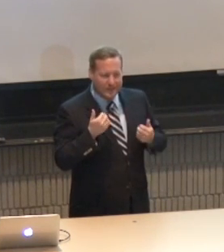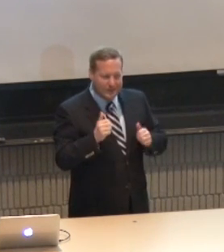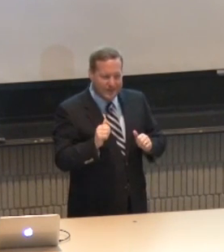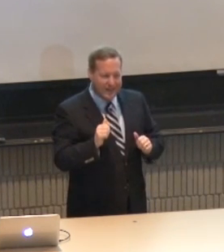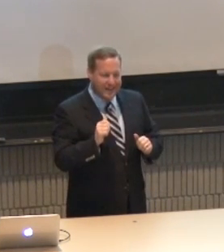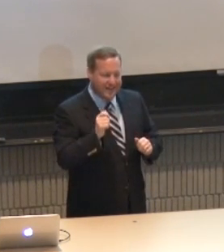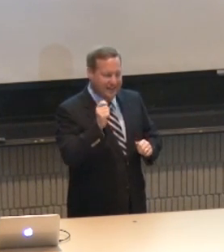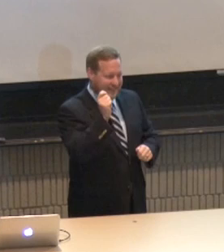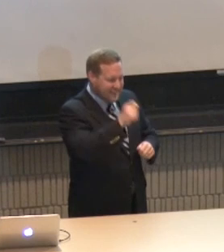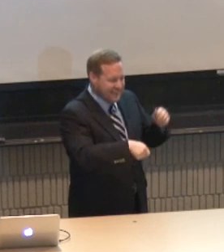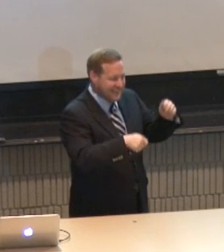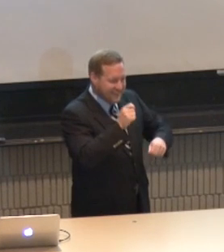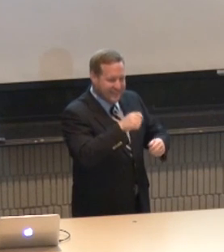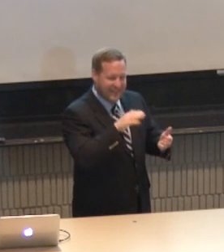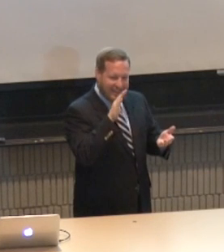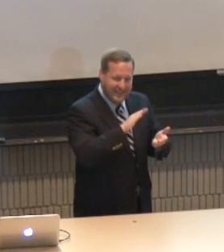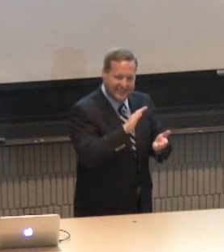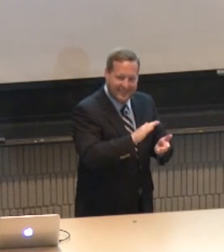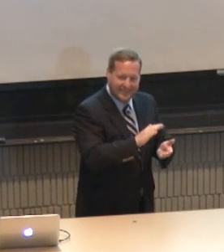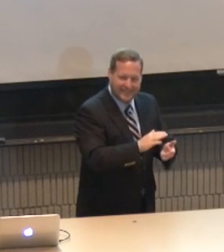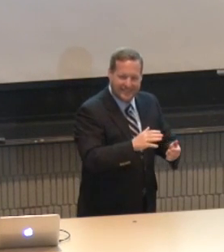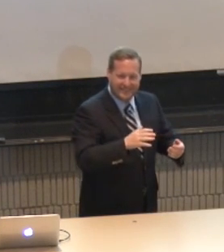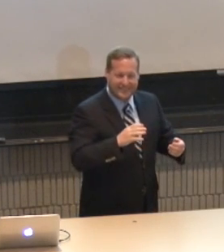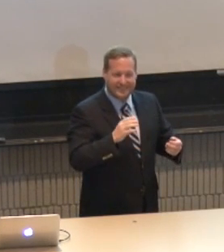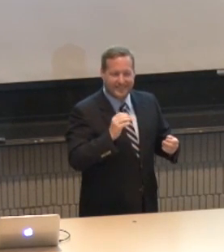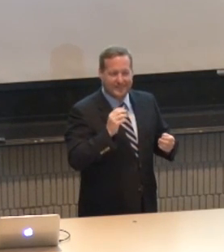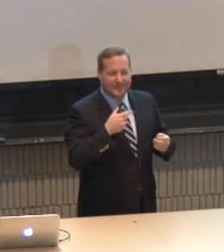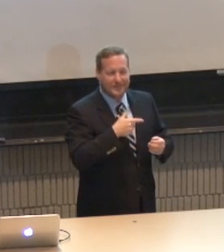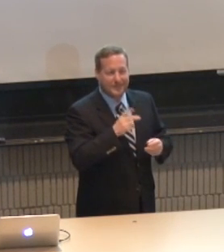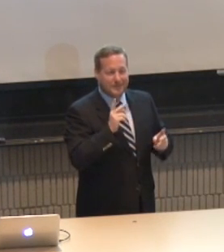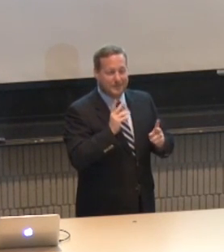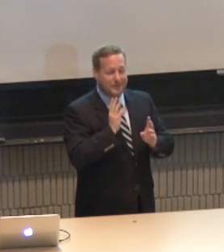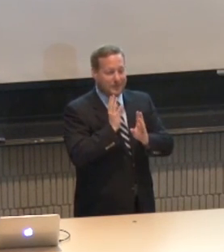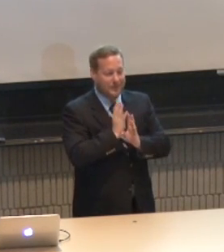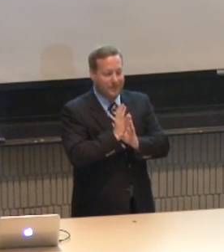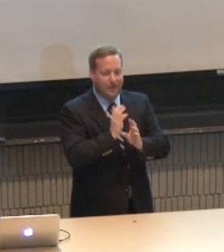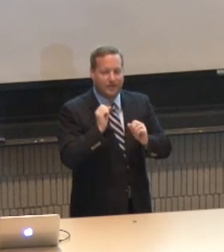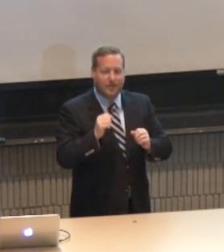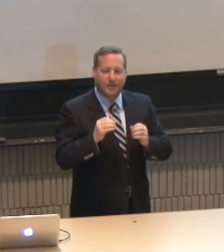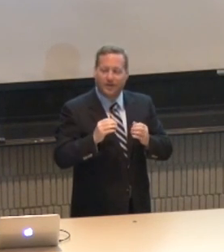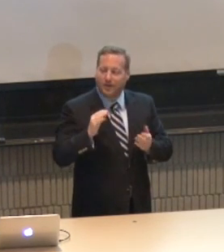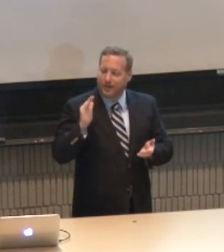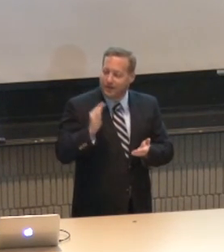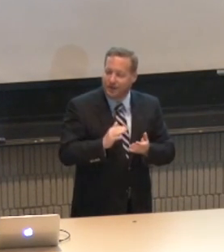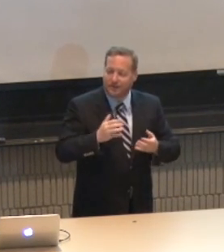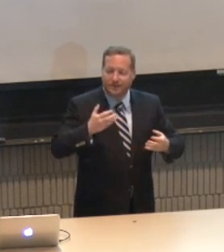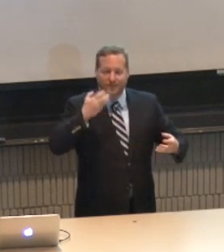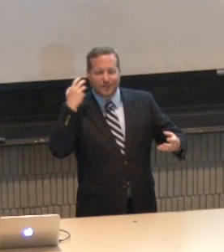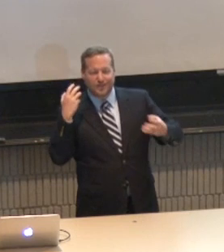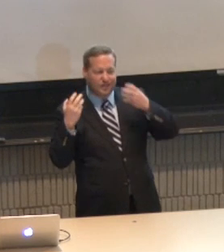people behind them that don't have to suffer the same scars and scratches because they were there and went first.